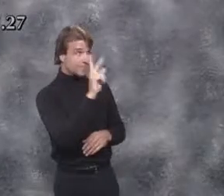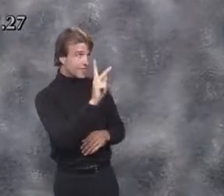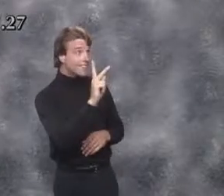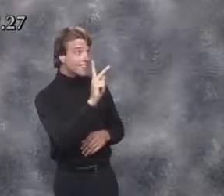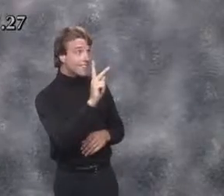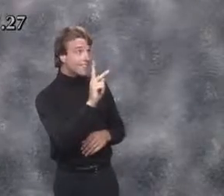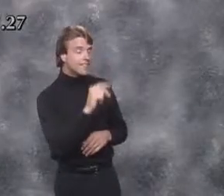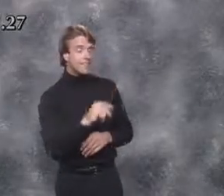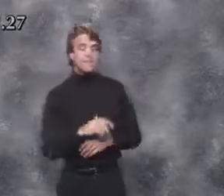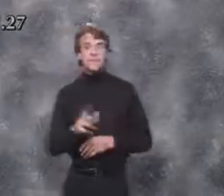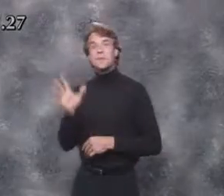Okay?"